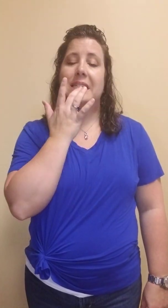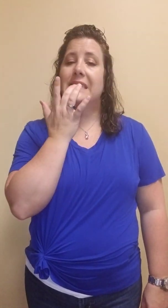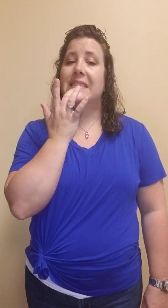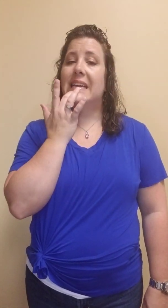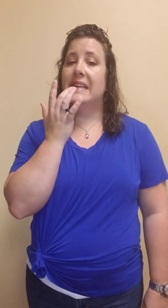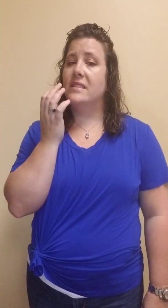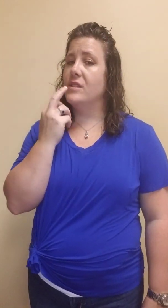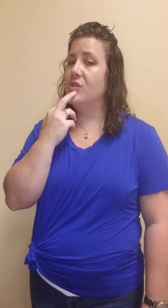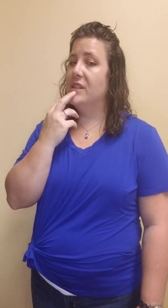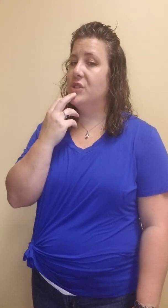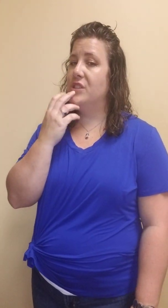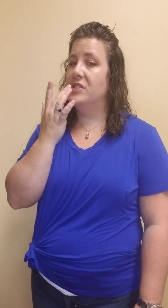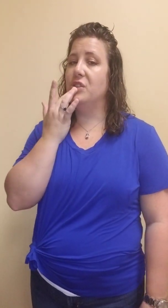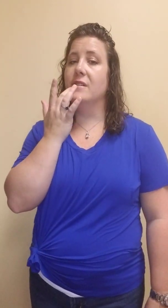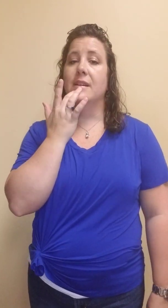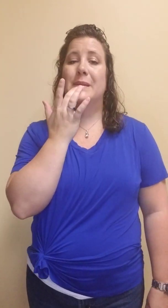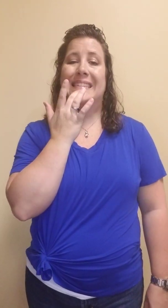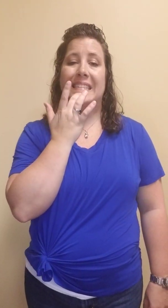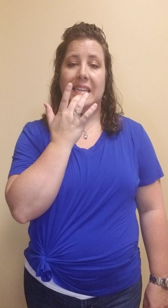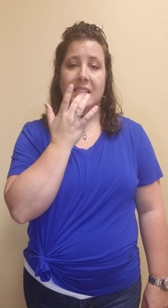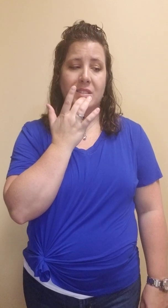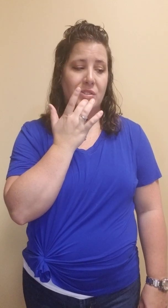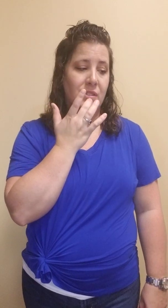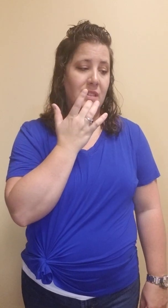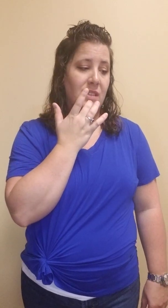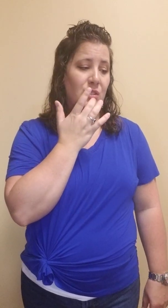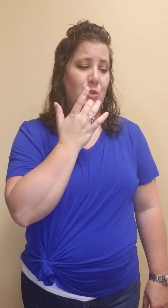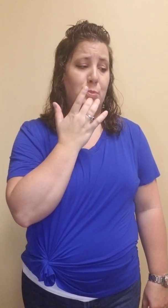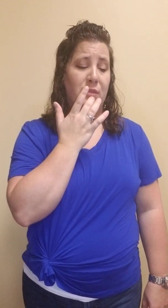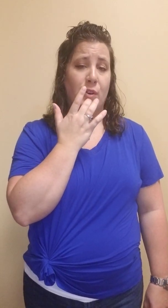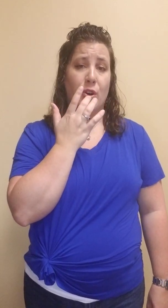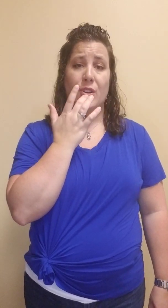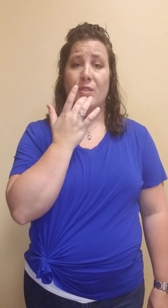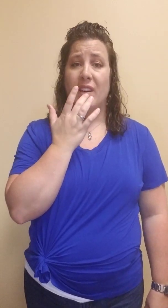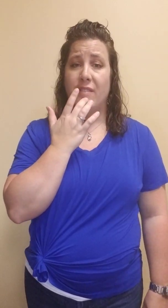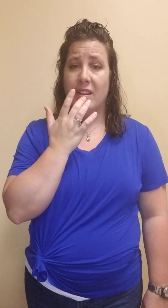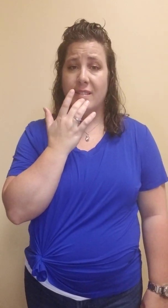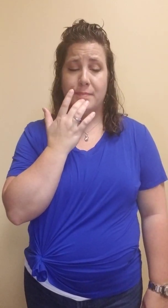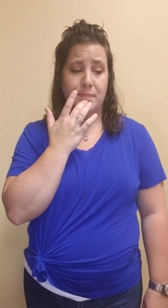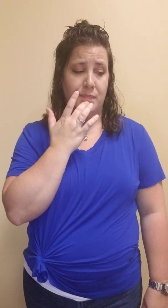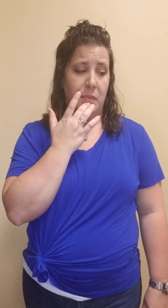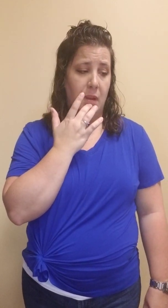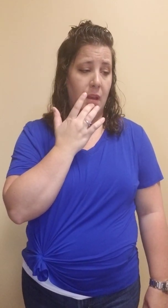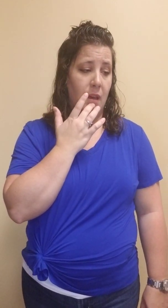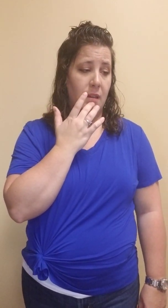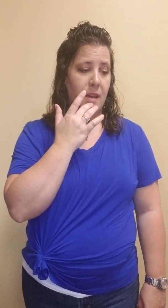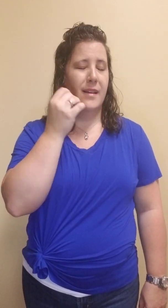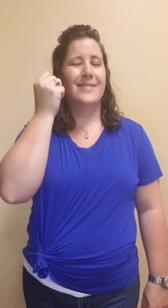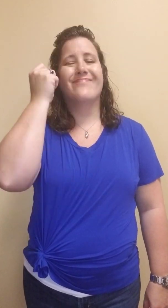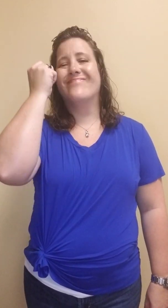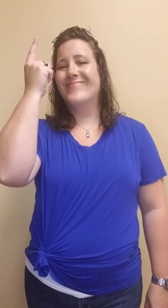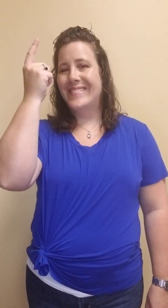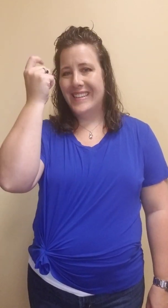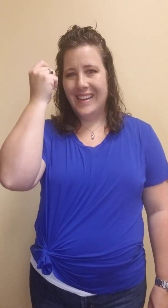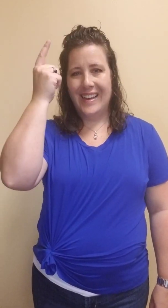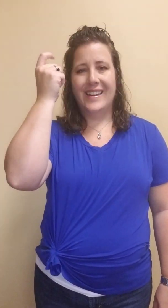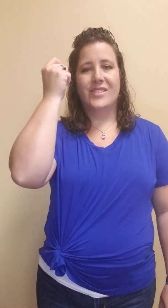The taste, and you're actually touching your lip. Taste, to prefer your favorite. Okay. I